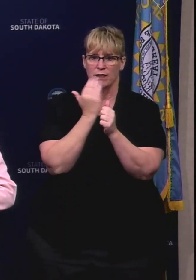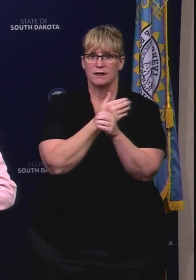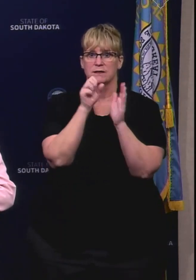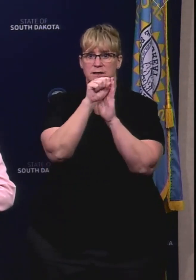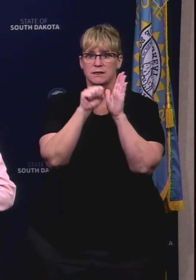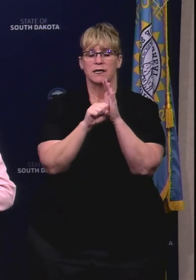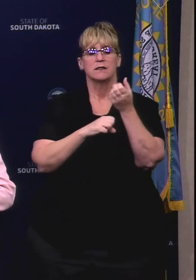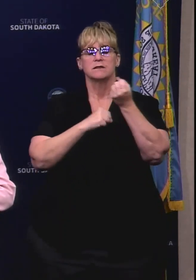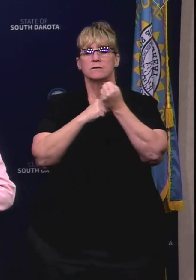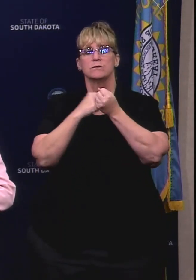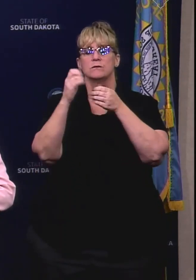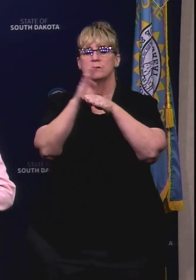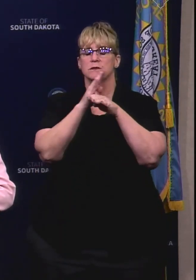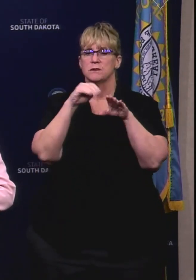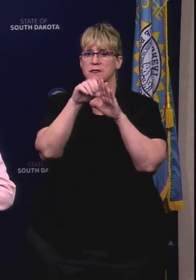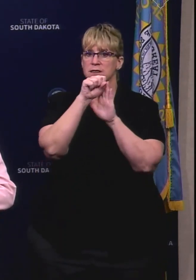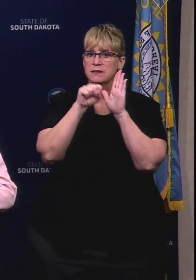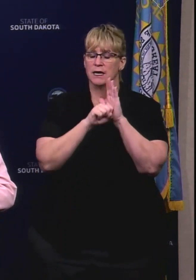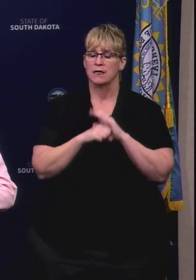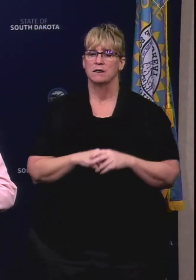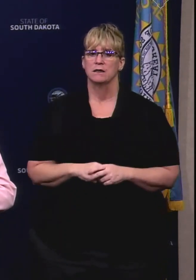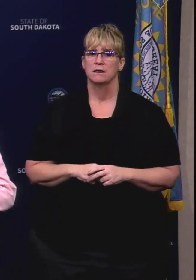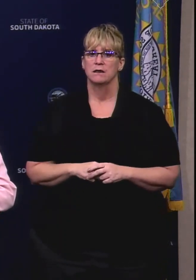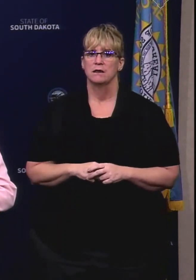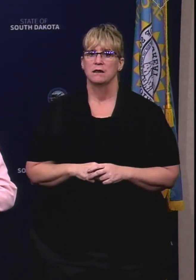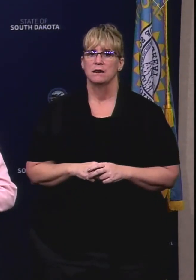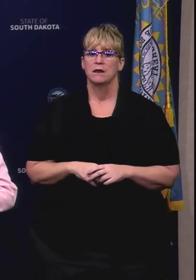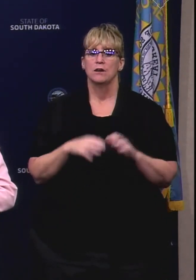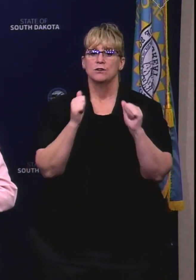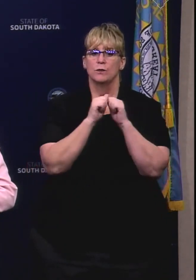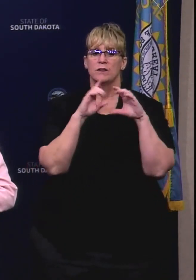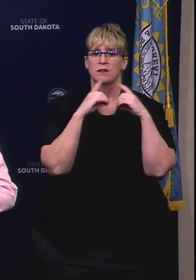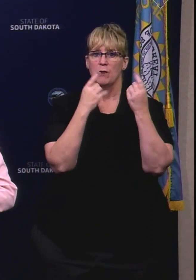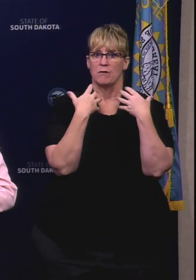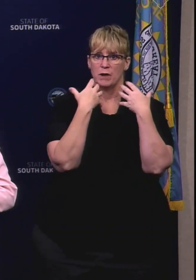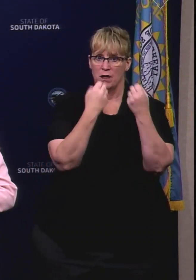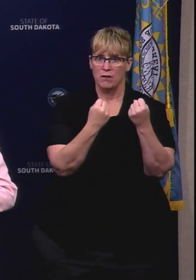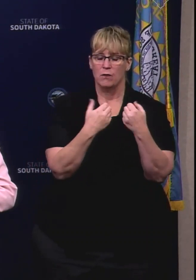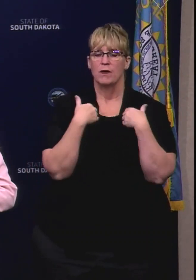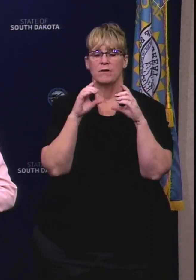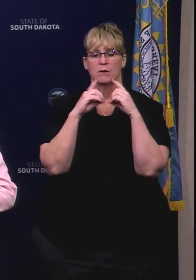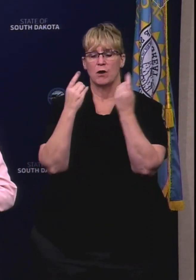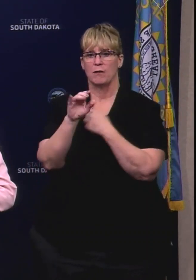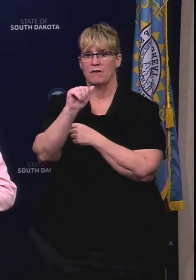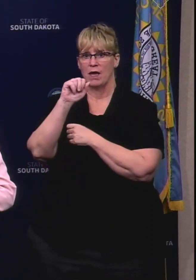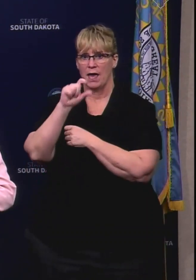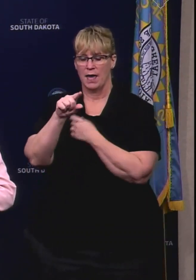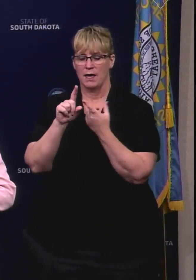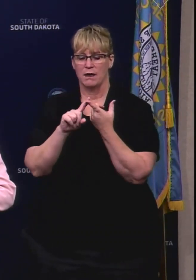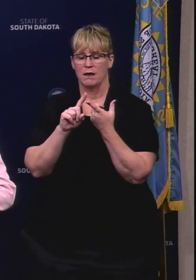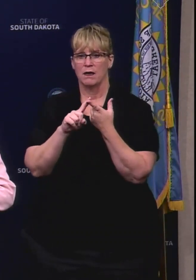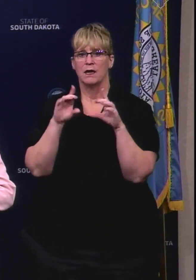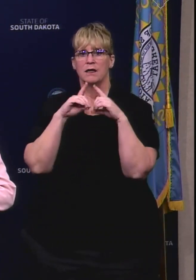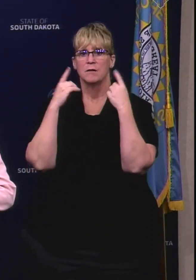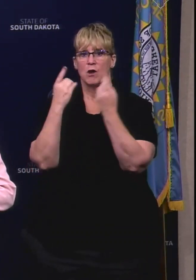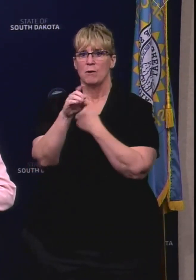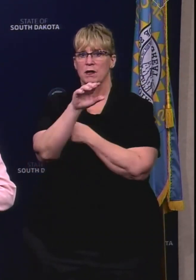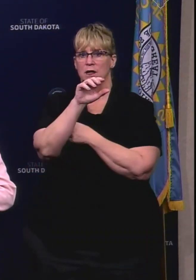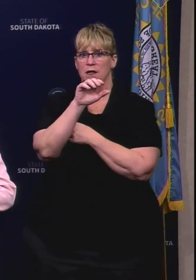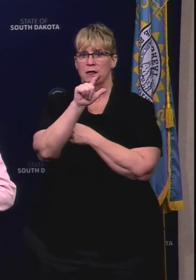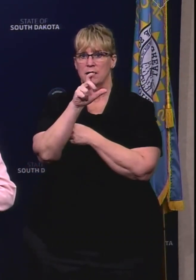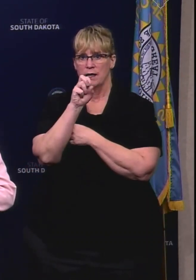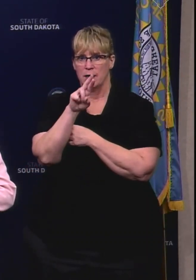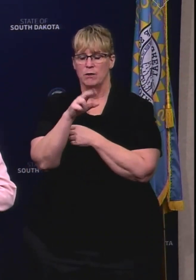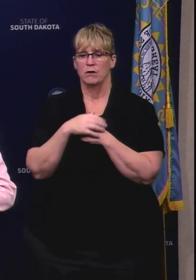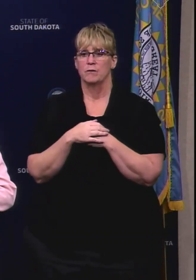to support businesses across the state. So in addition to the Department of Health, we've got the Department of Agriculture, we've got the Department of Labor and